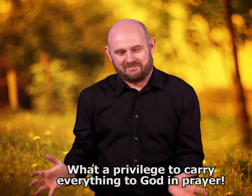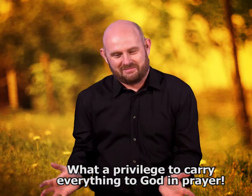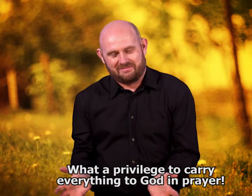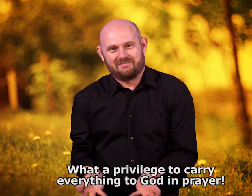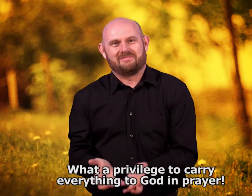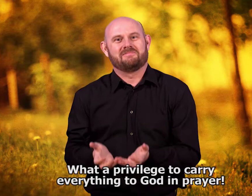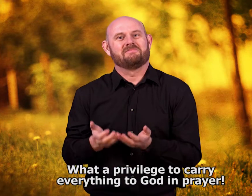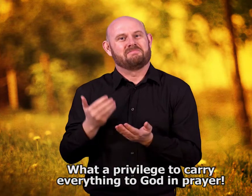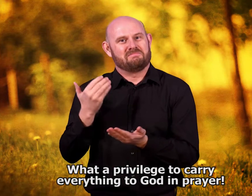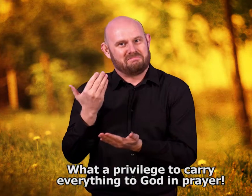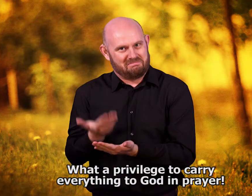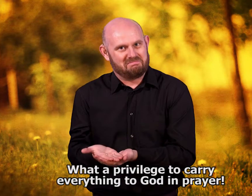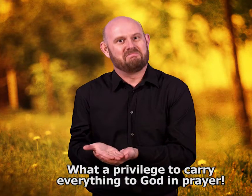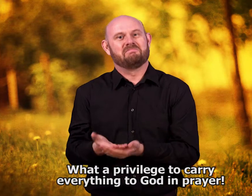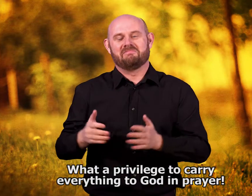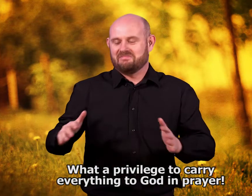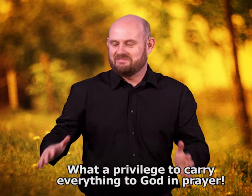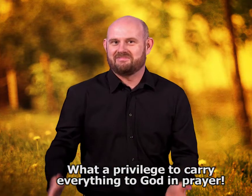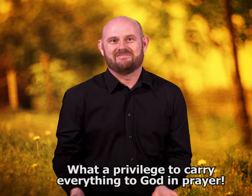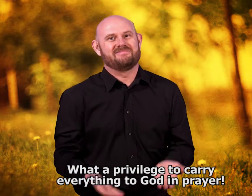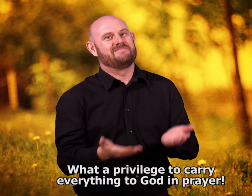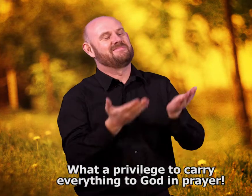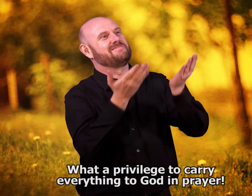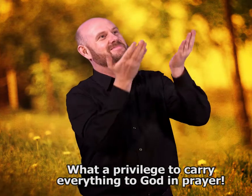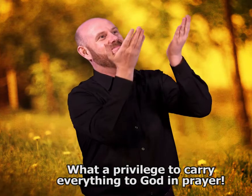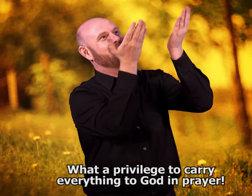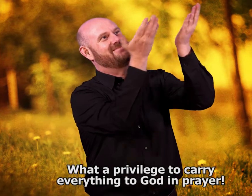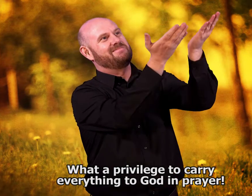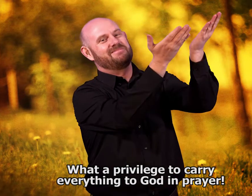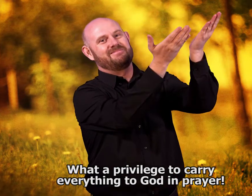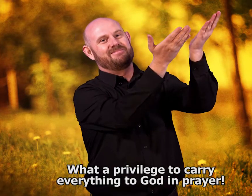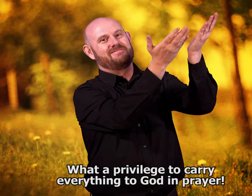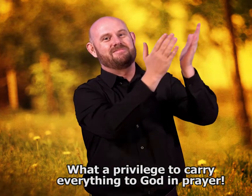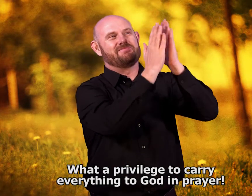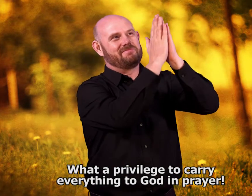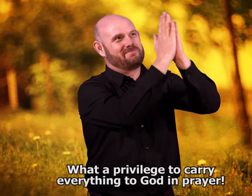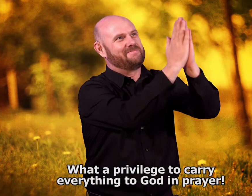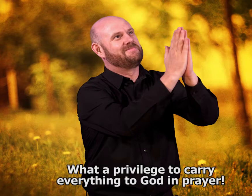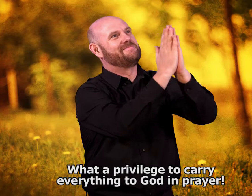everything to God in prayer.